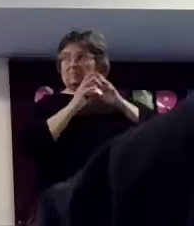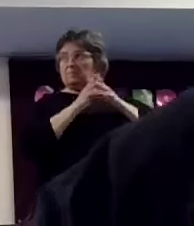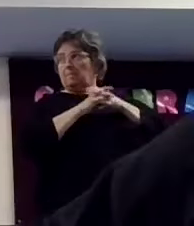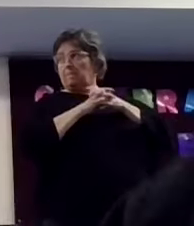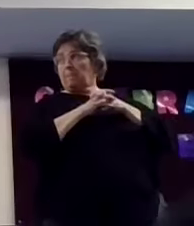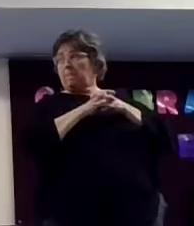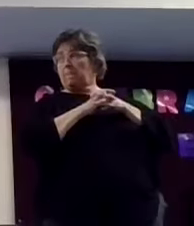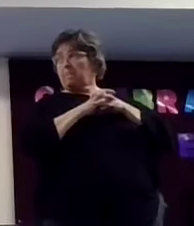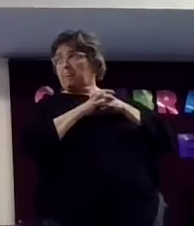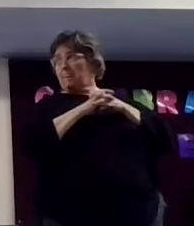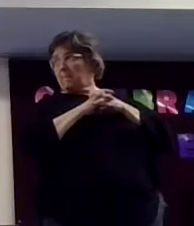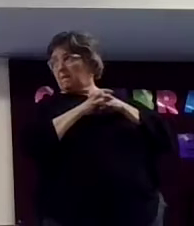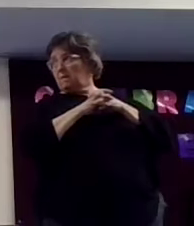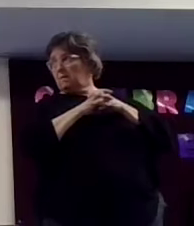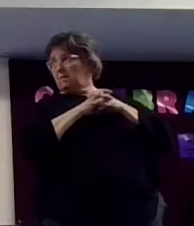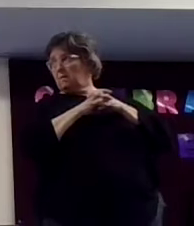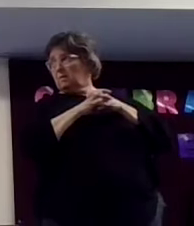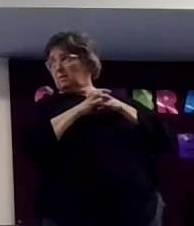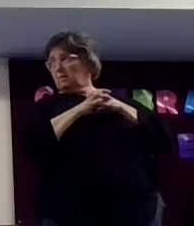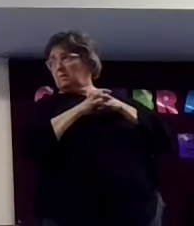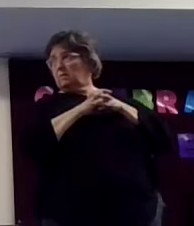will.